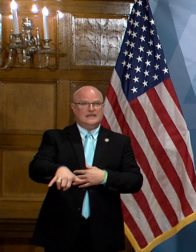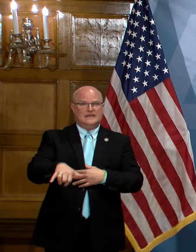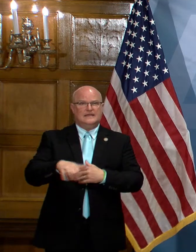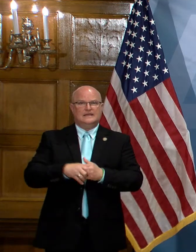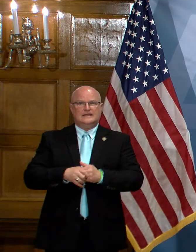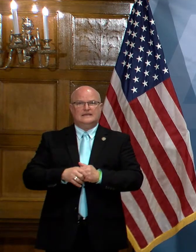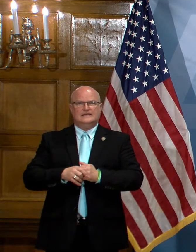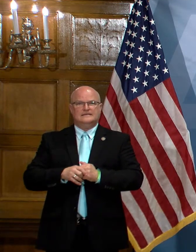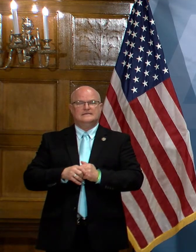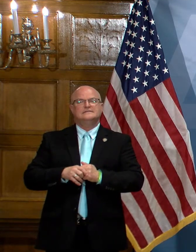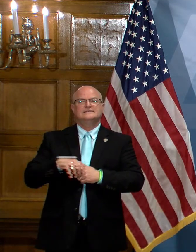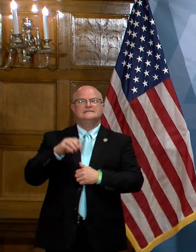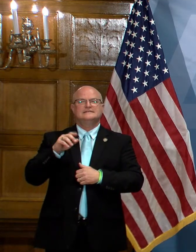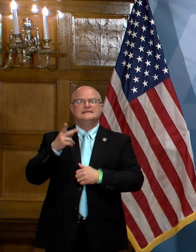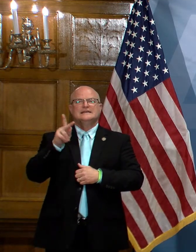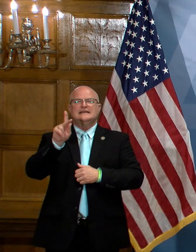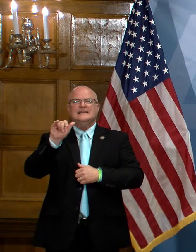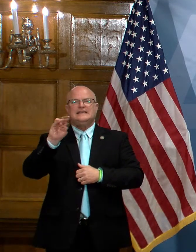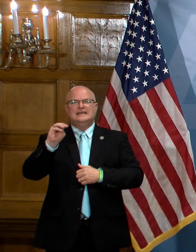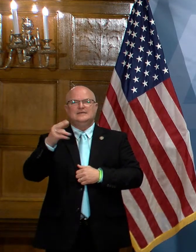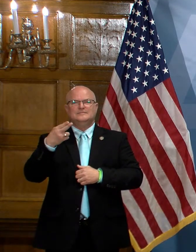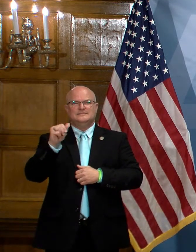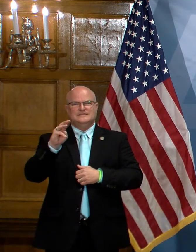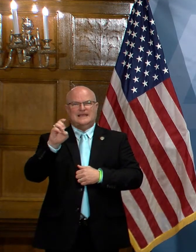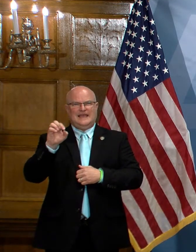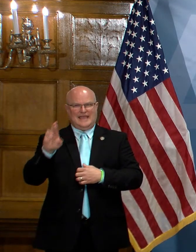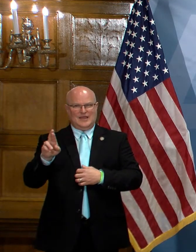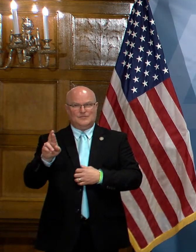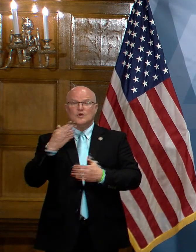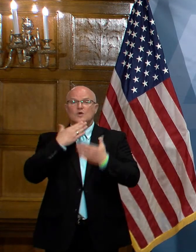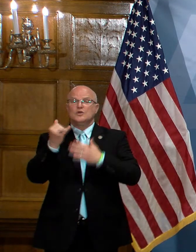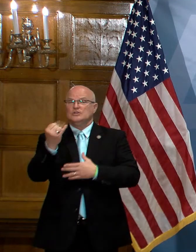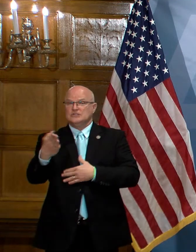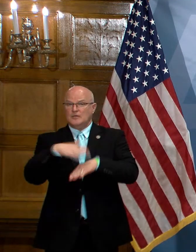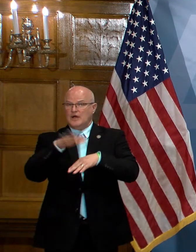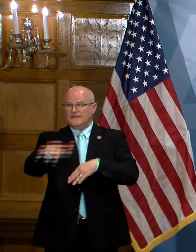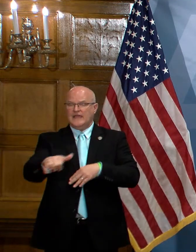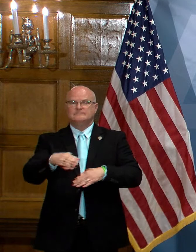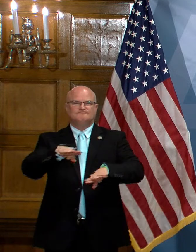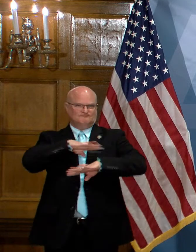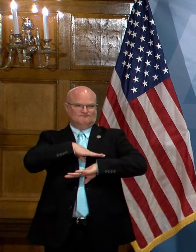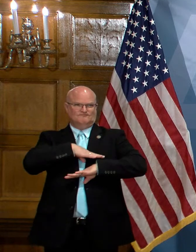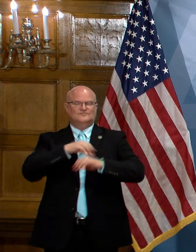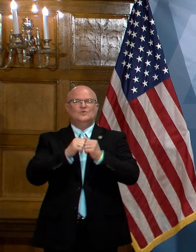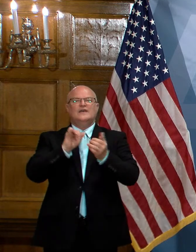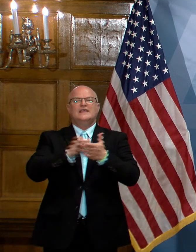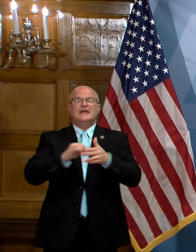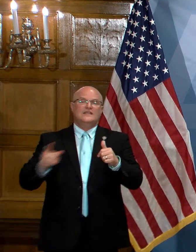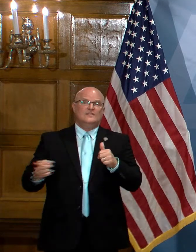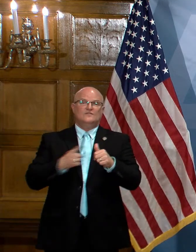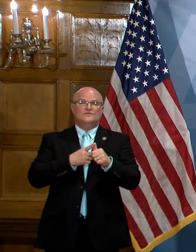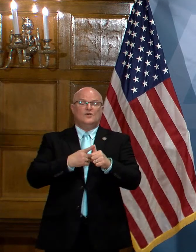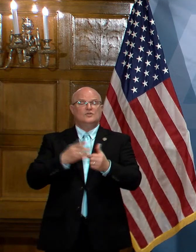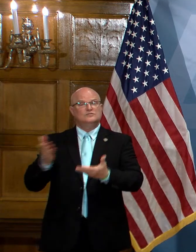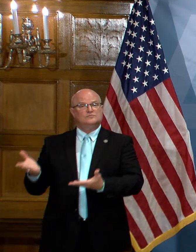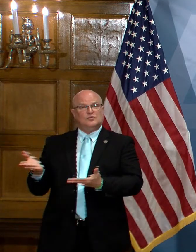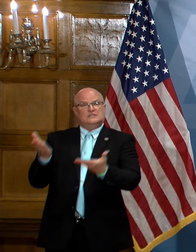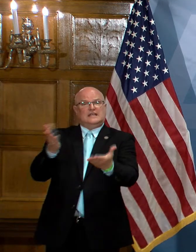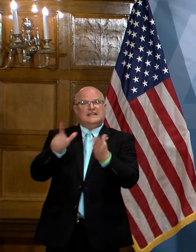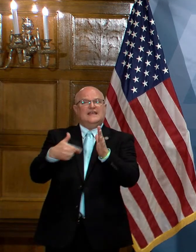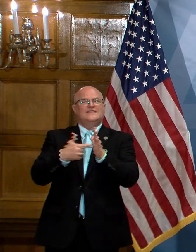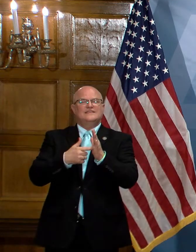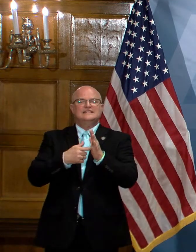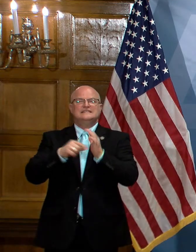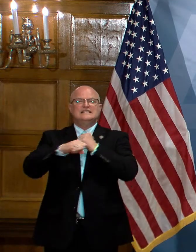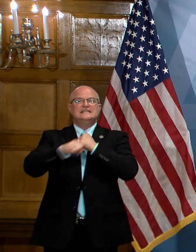Senator Hammer, yes, Senator Kim Hammer did a good job on it. We're very satisfied with it. And the first presentation on this